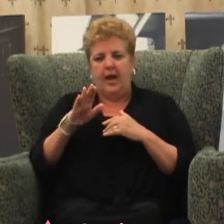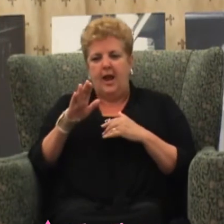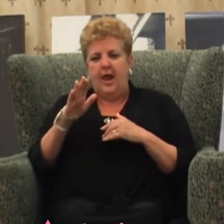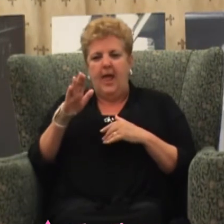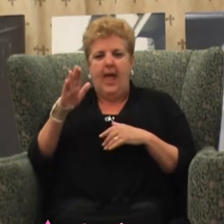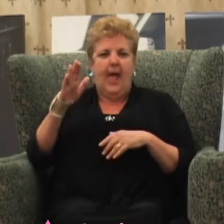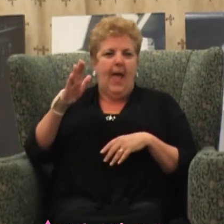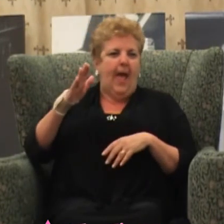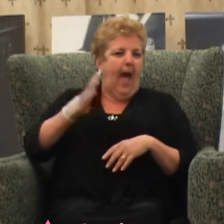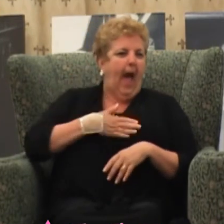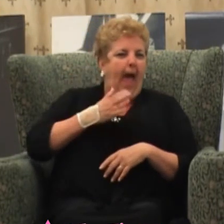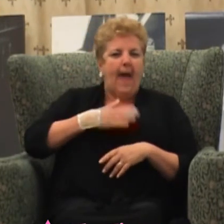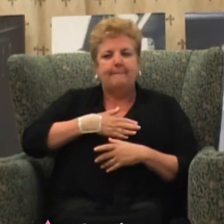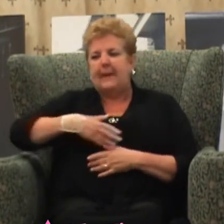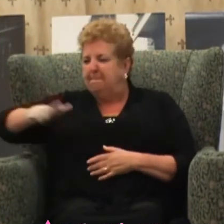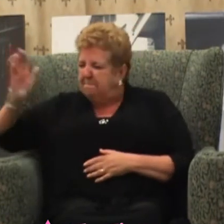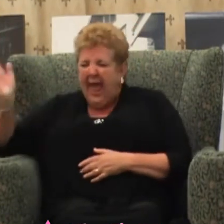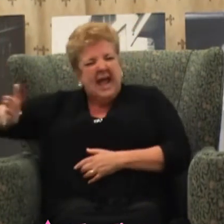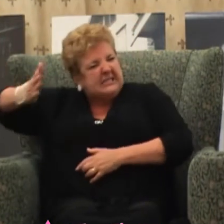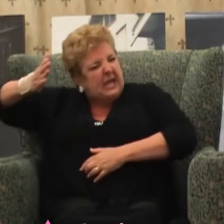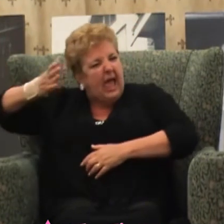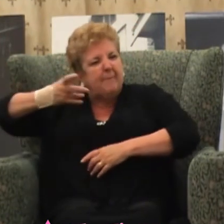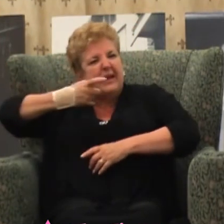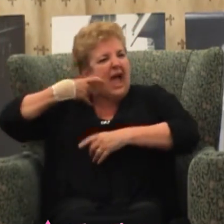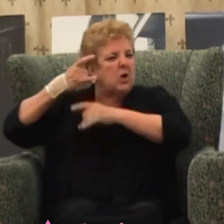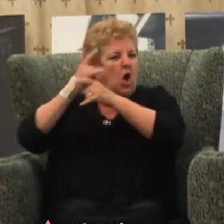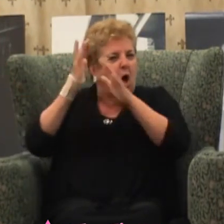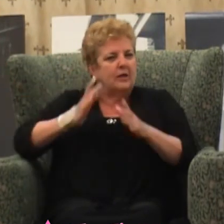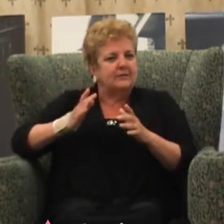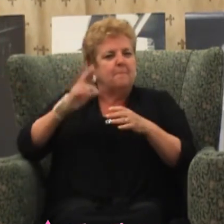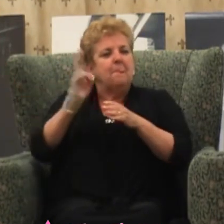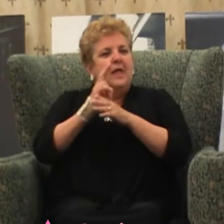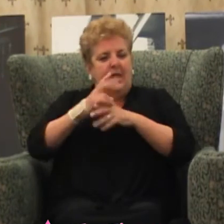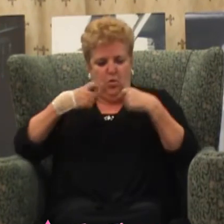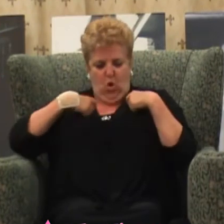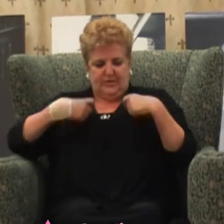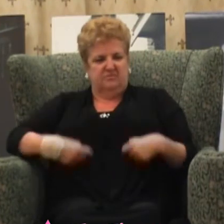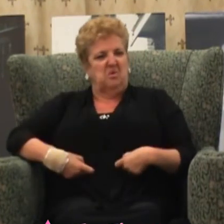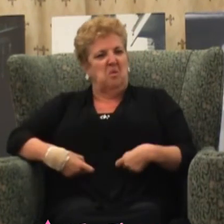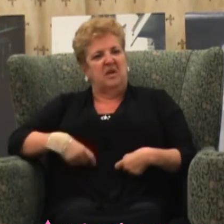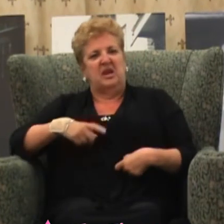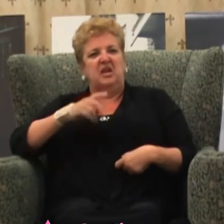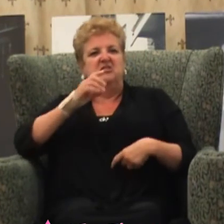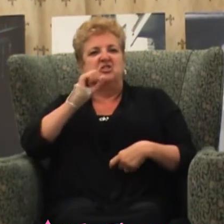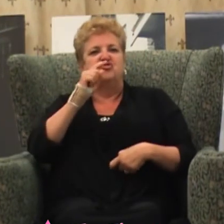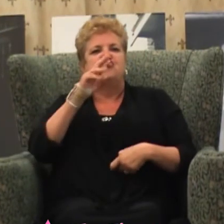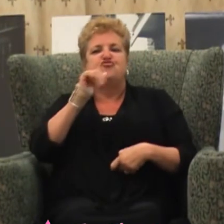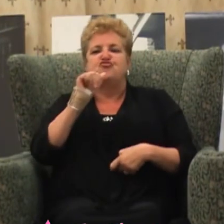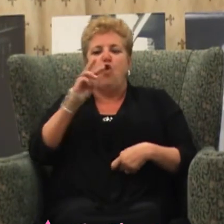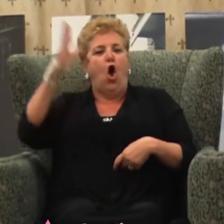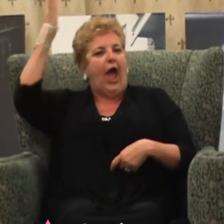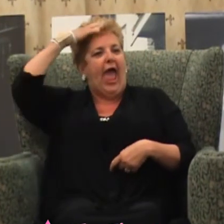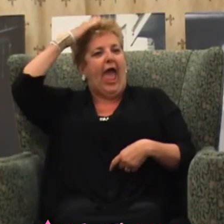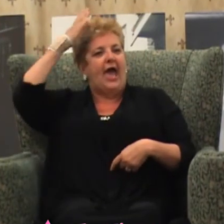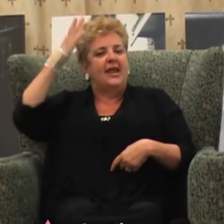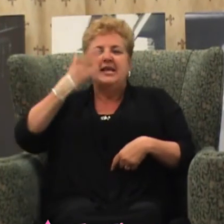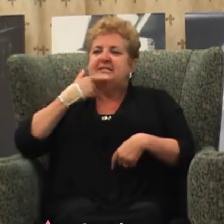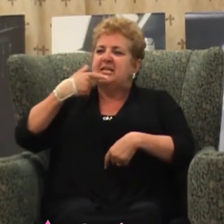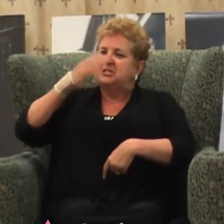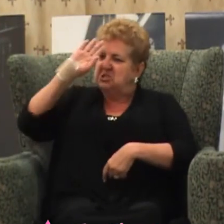back-slapping alcoholics. He wore suspenders and a straw fedora, and he came up to me and said, "Son, congratulations on that 30 days." I said, "Thanks." He